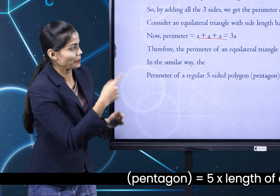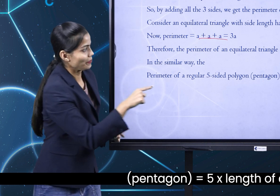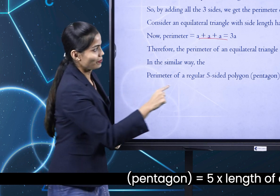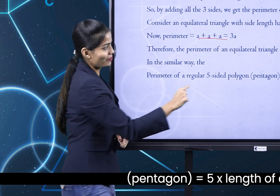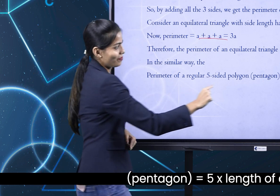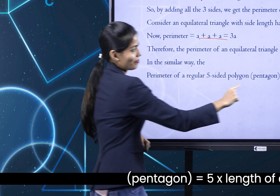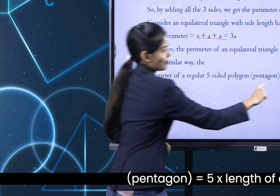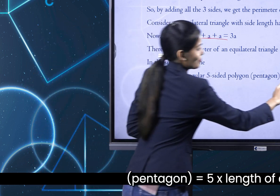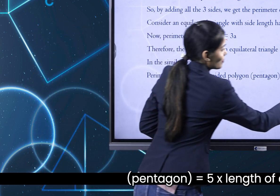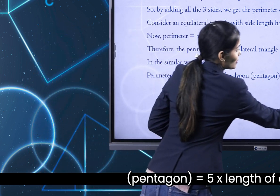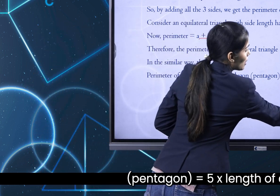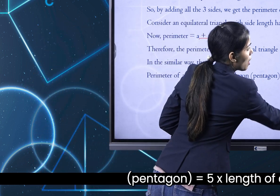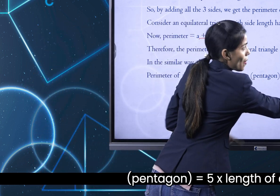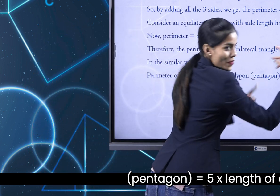any side.